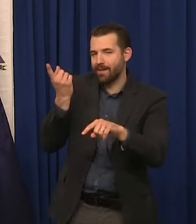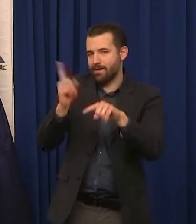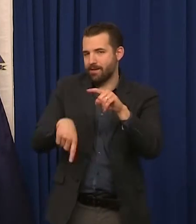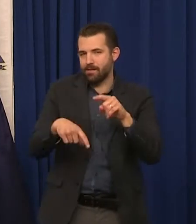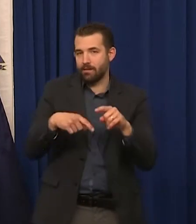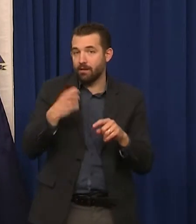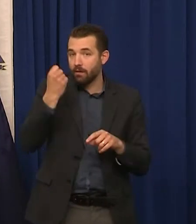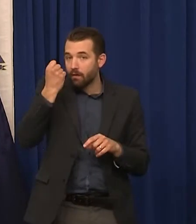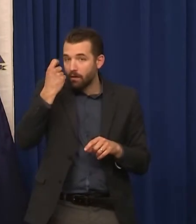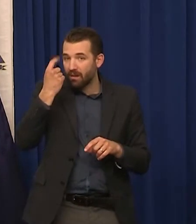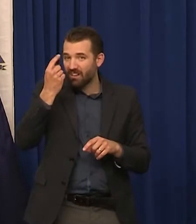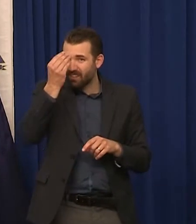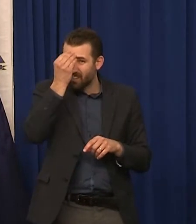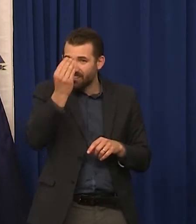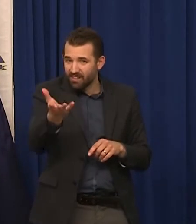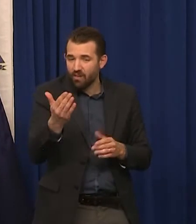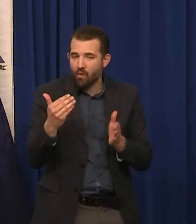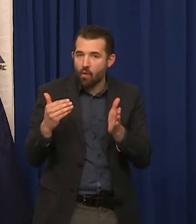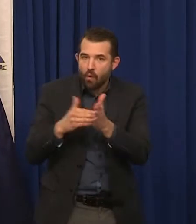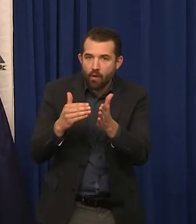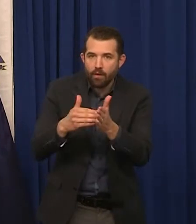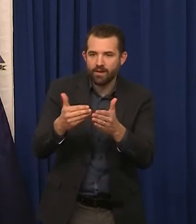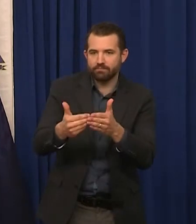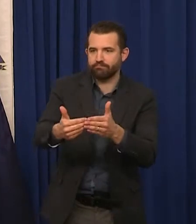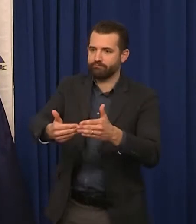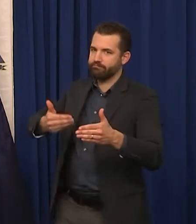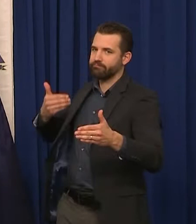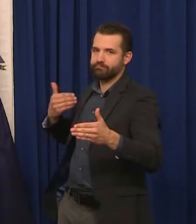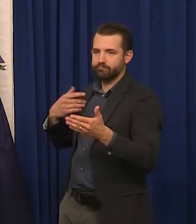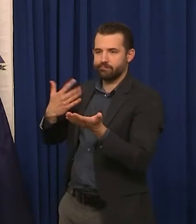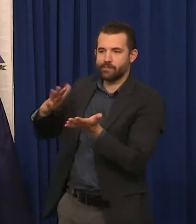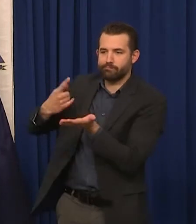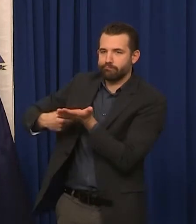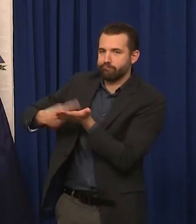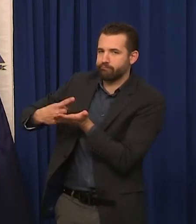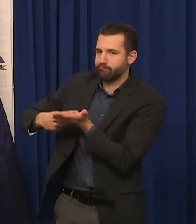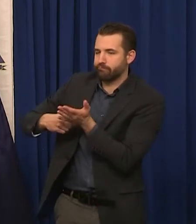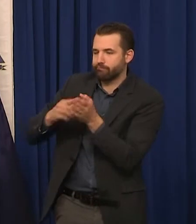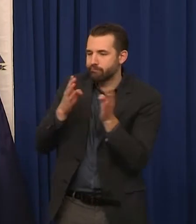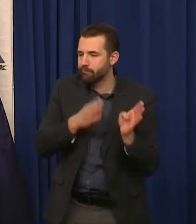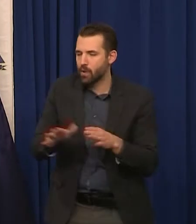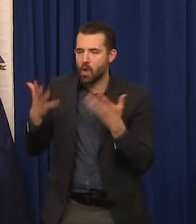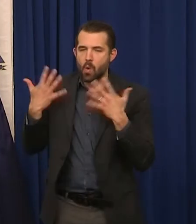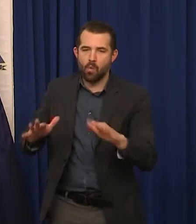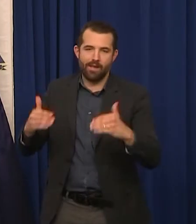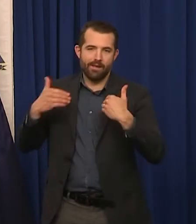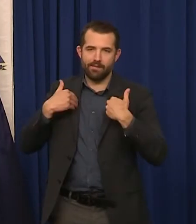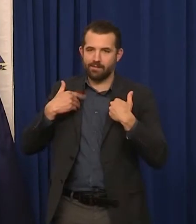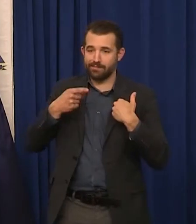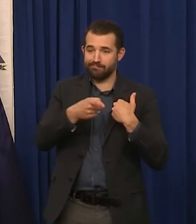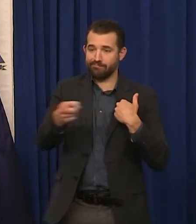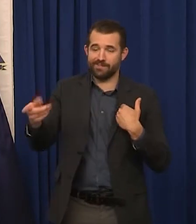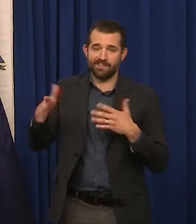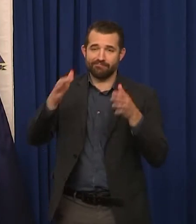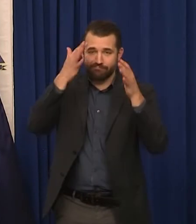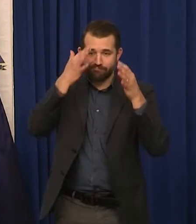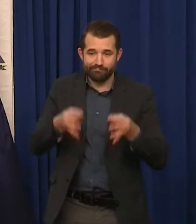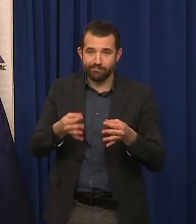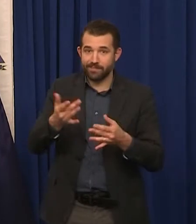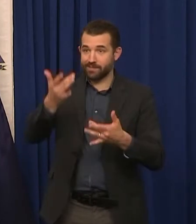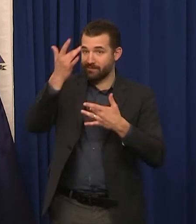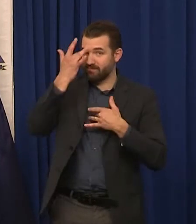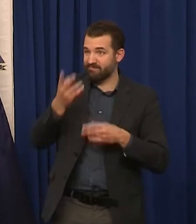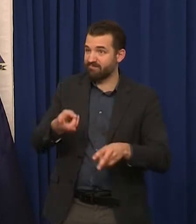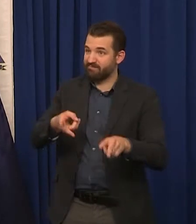care planning is a discussion that is often had, and those discussions can govern when, if someone does get critically ill, whether